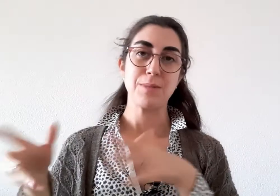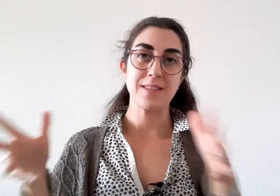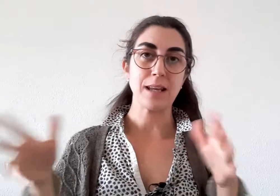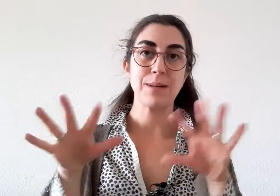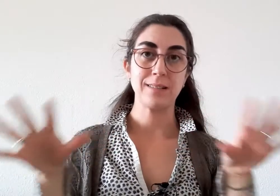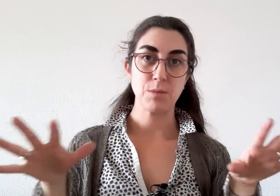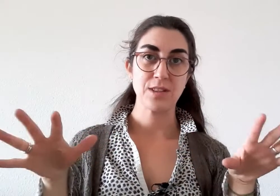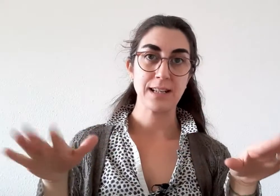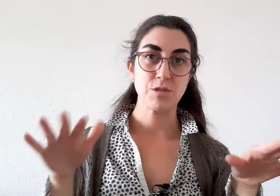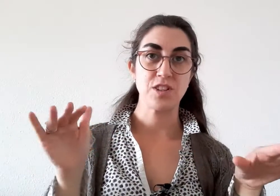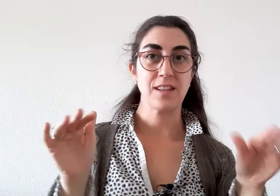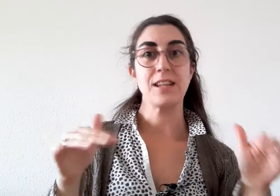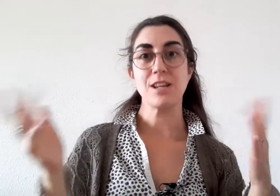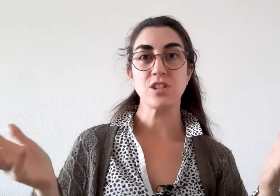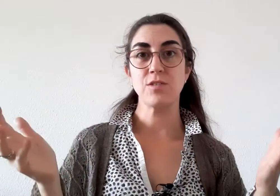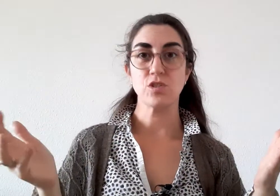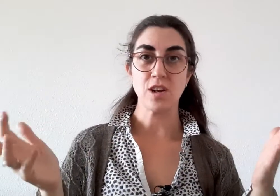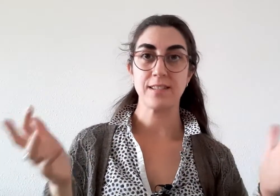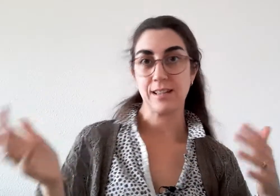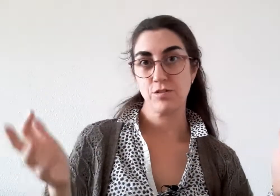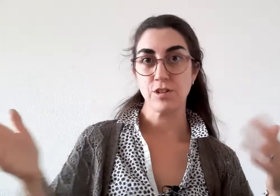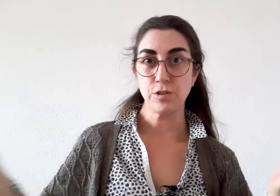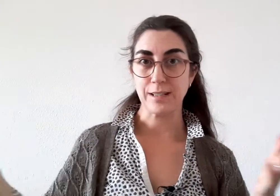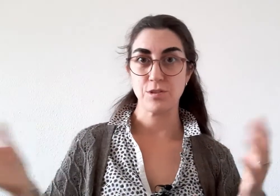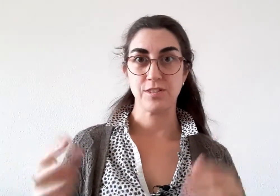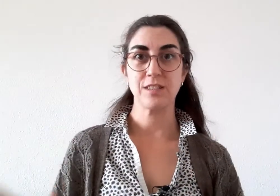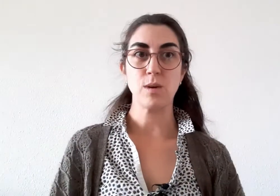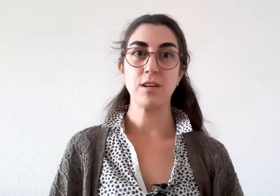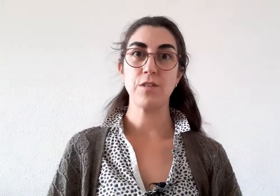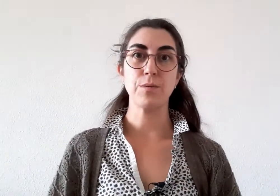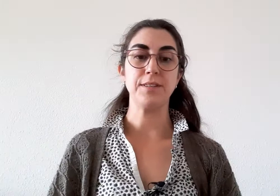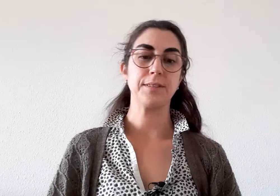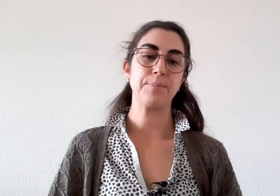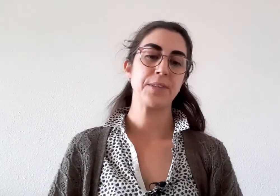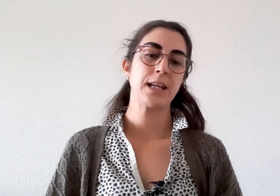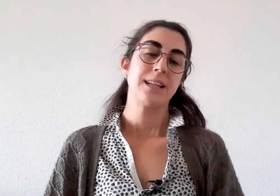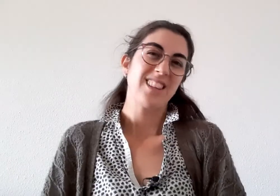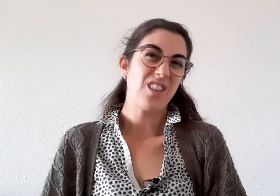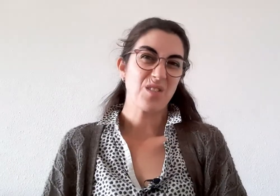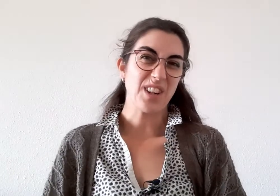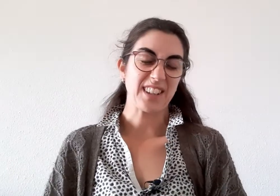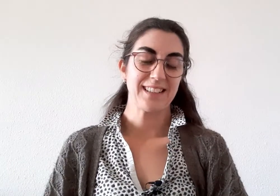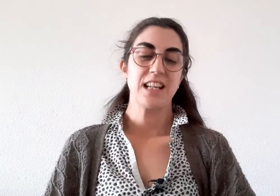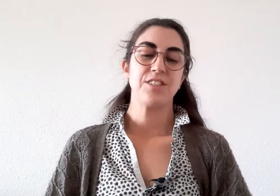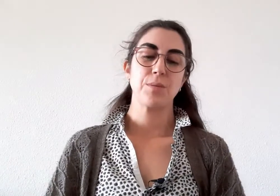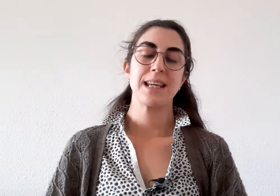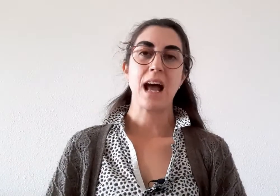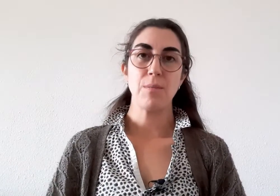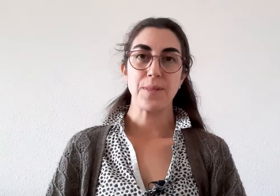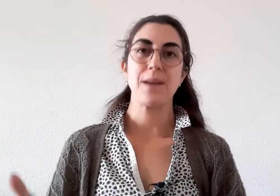same place in both their languages. And then imagine if your child has 3 or 4 languages. That's quite a lot of words. It's a lot of work. So we can help them